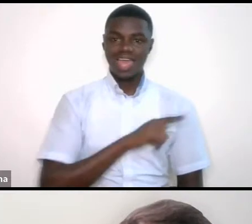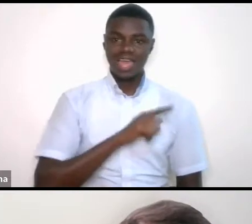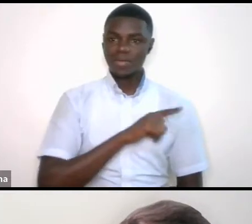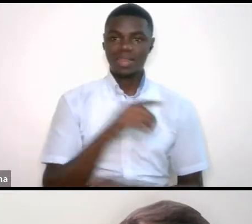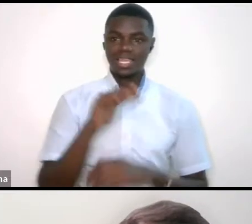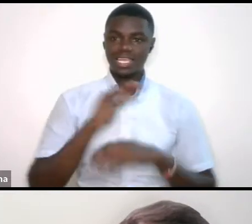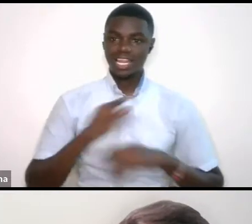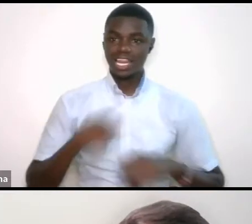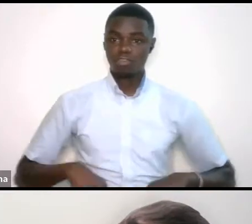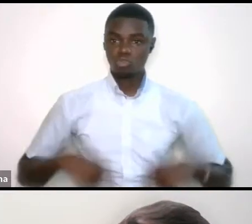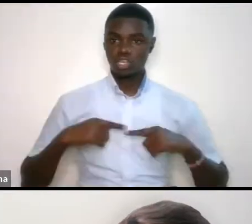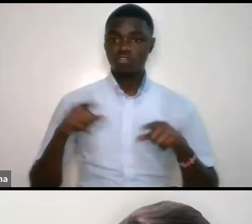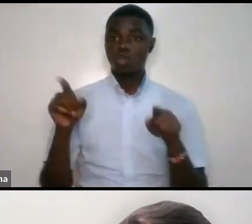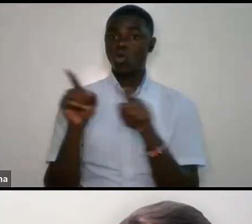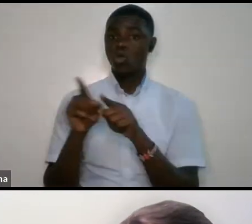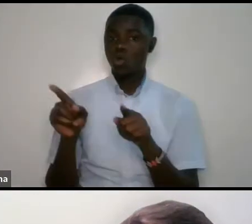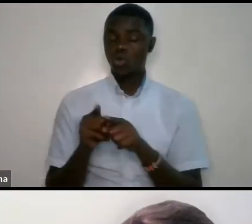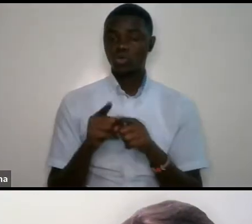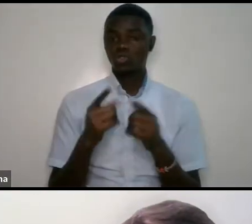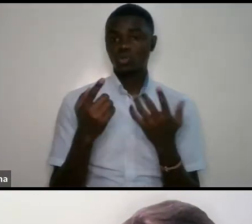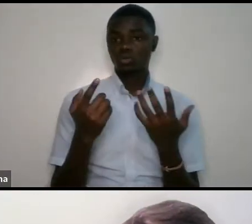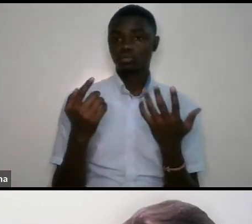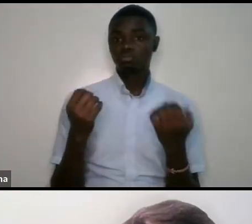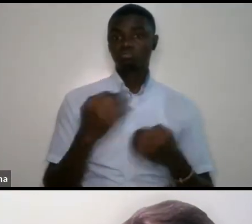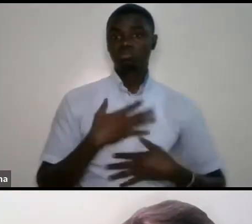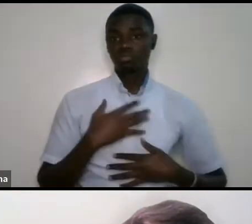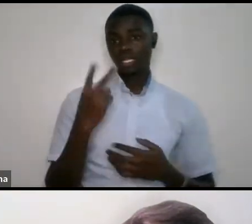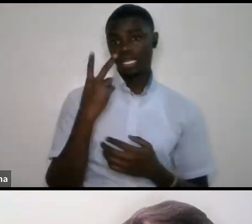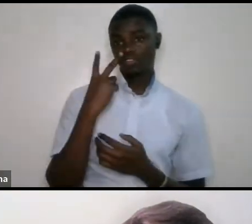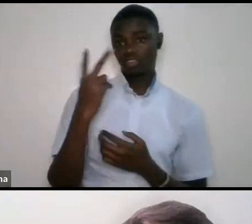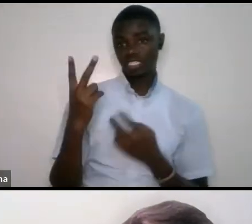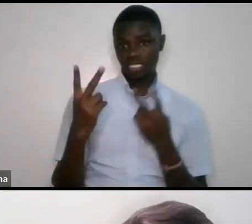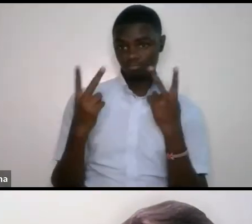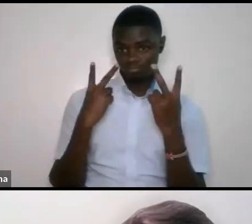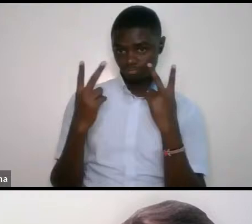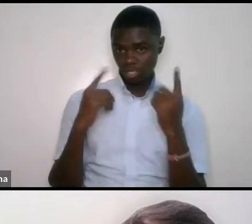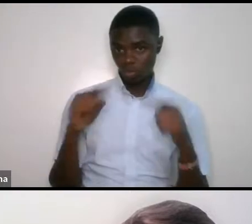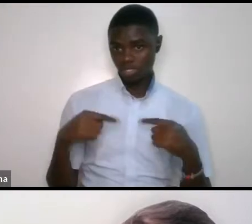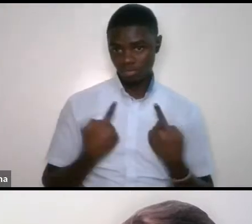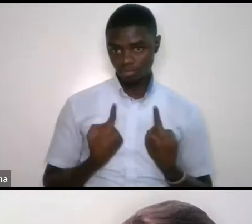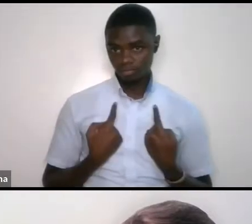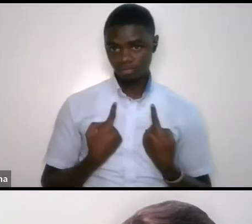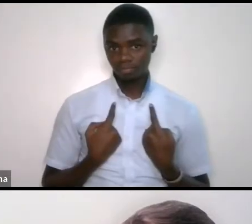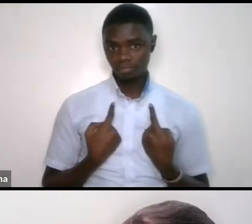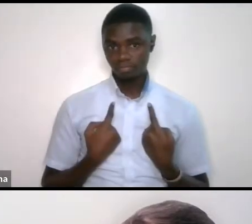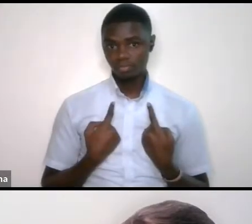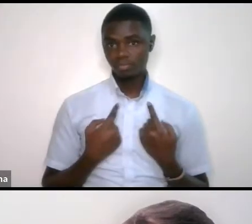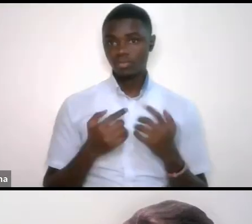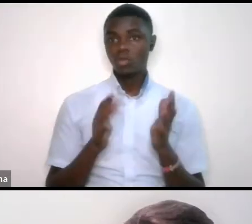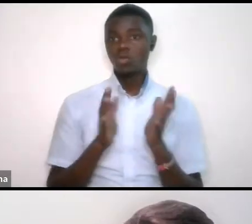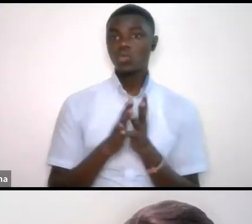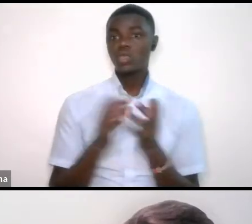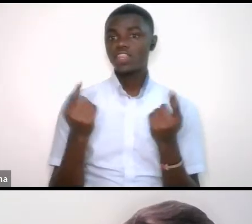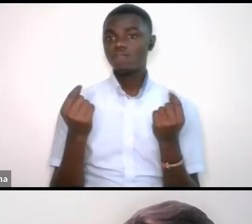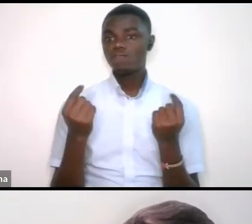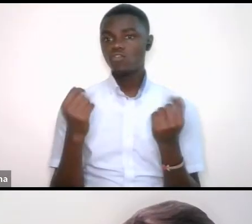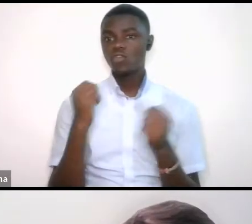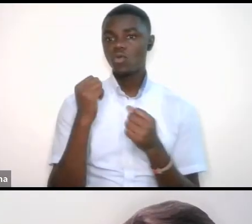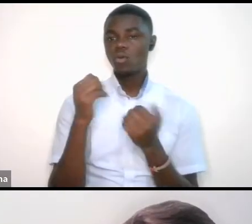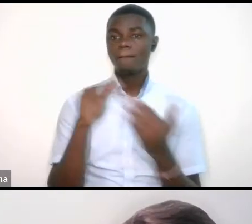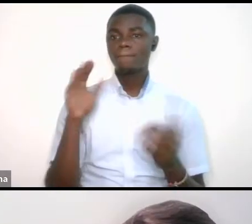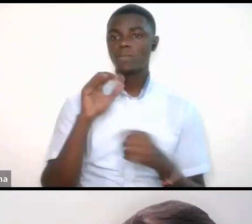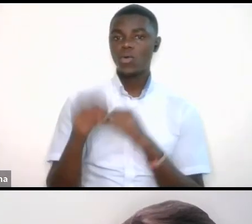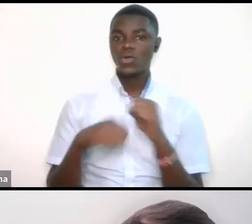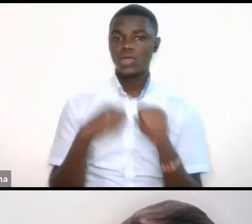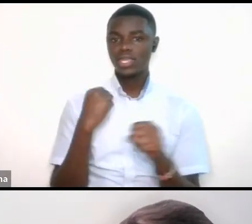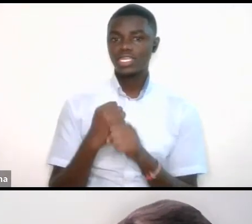I am also struck as I look at our images on the screen that with a few more years and a really